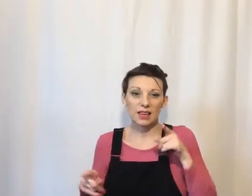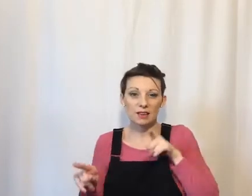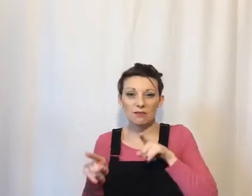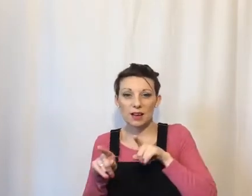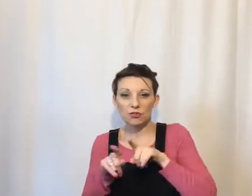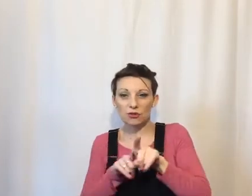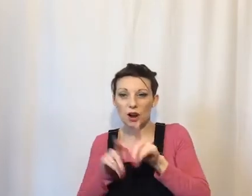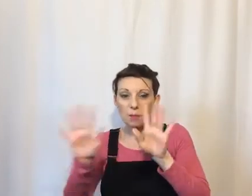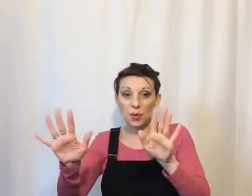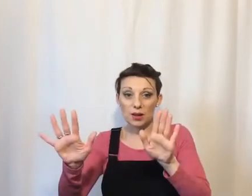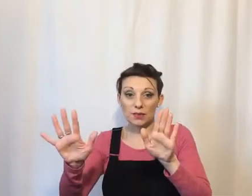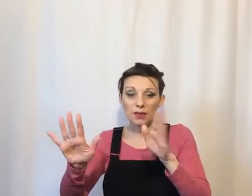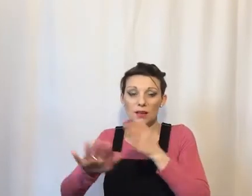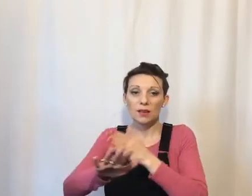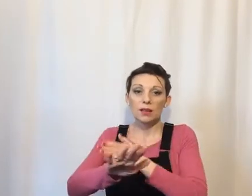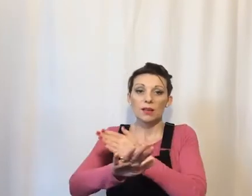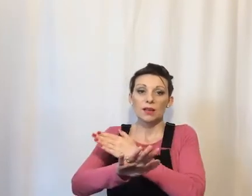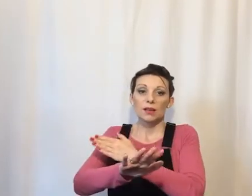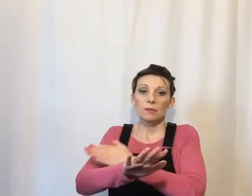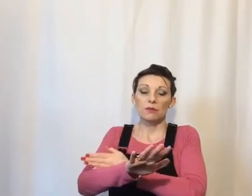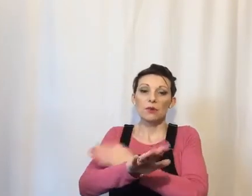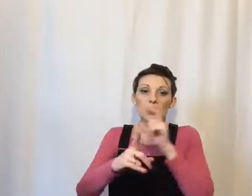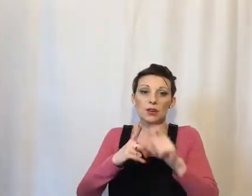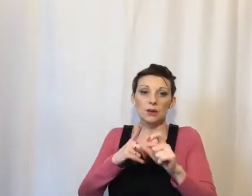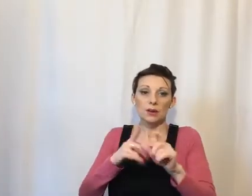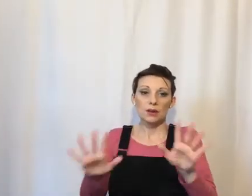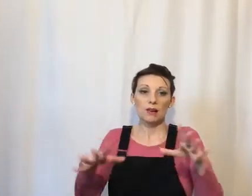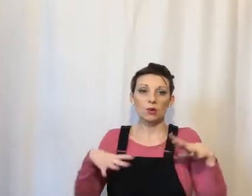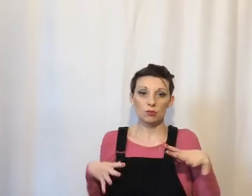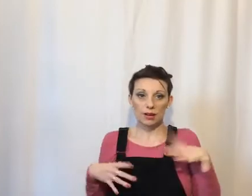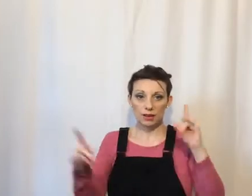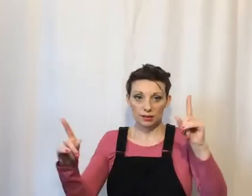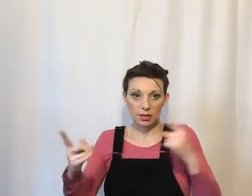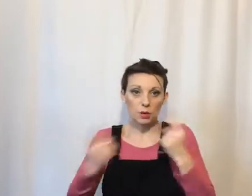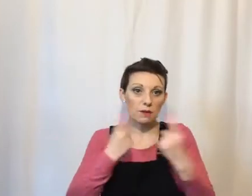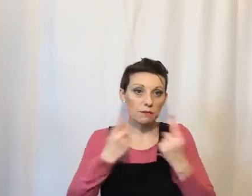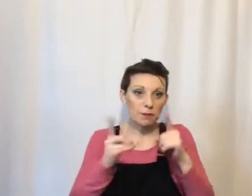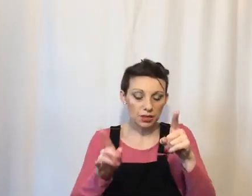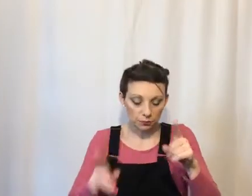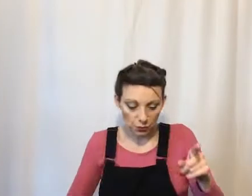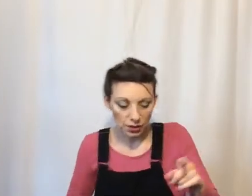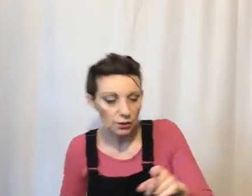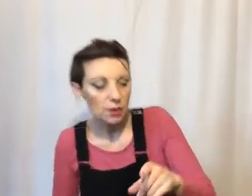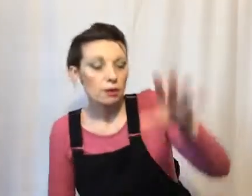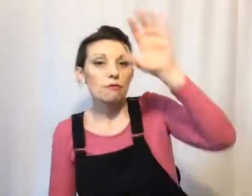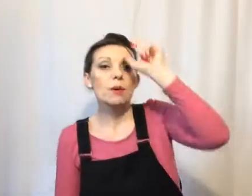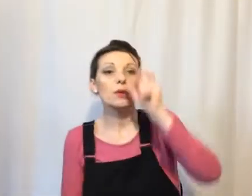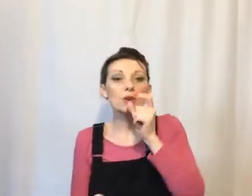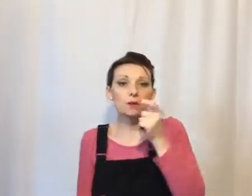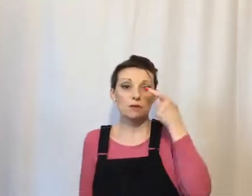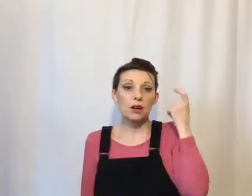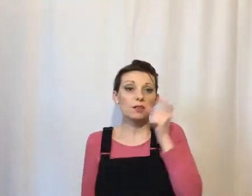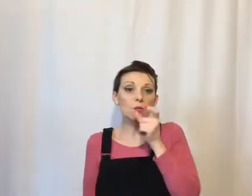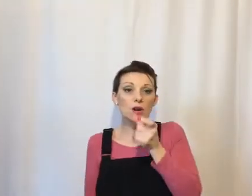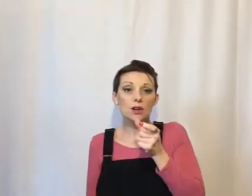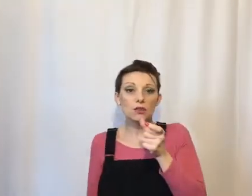give that a try. But before we do, have a little break. So a little bit of information for you. Remember, you can find the words